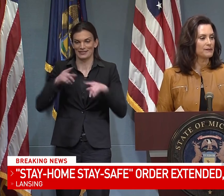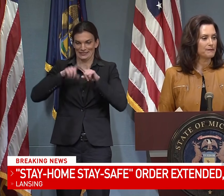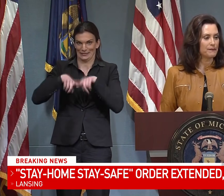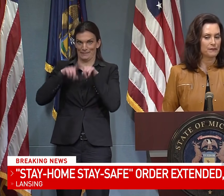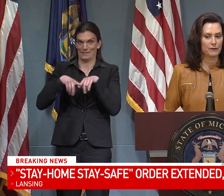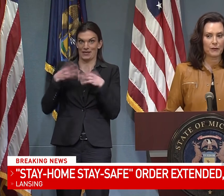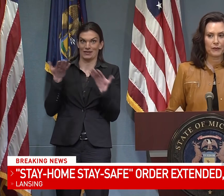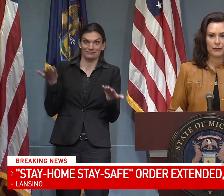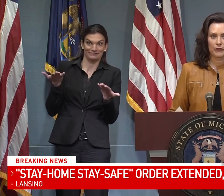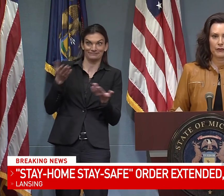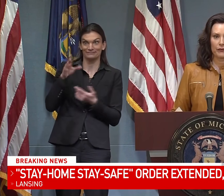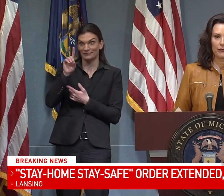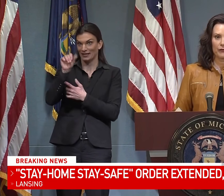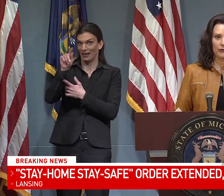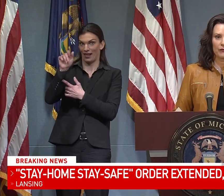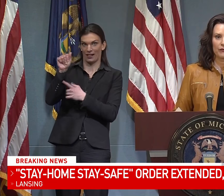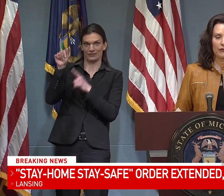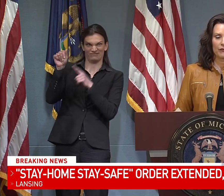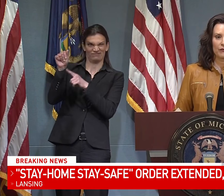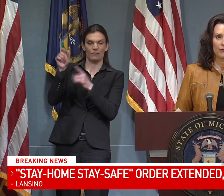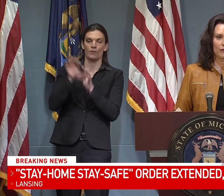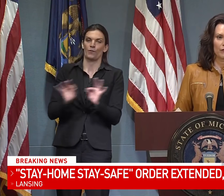numbers.